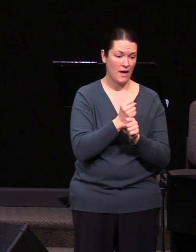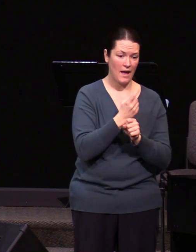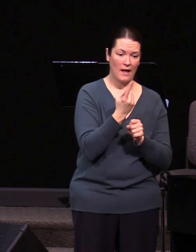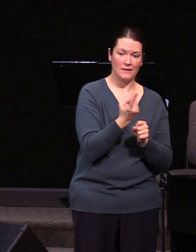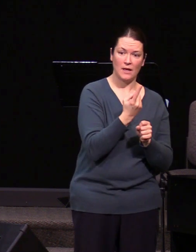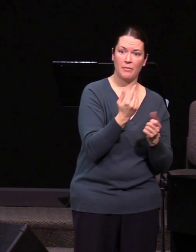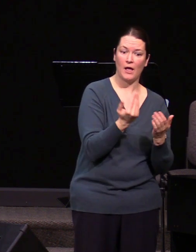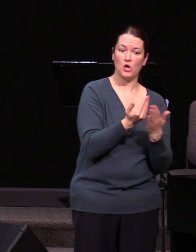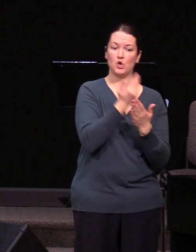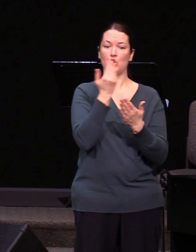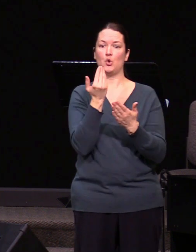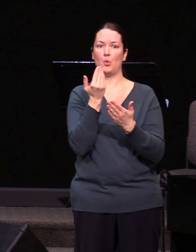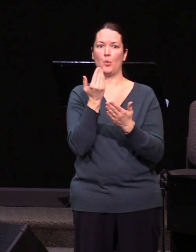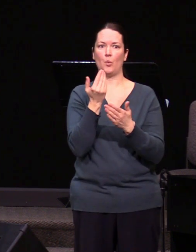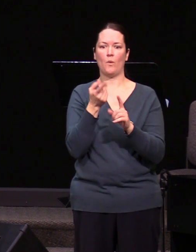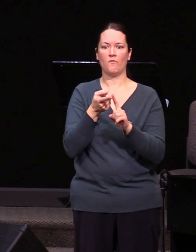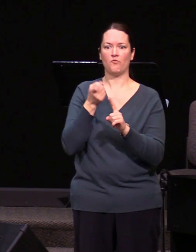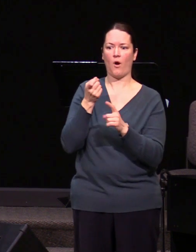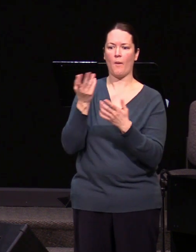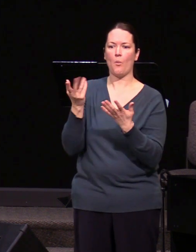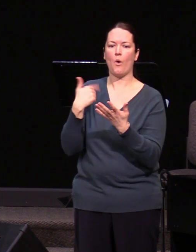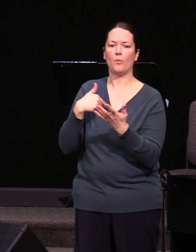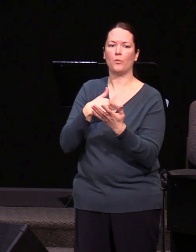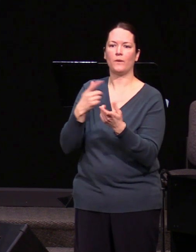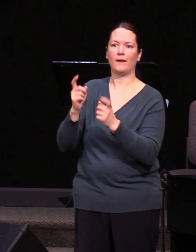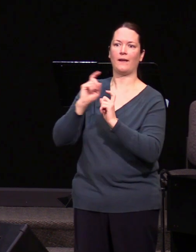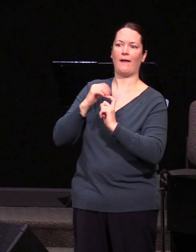new out of the resources that we've been given,